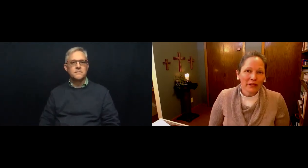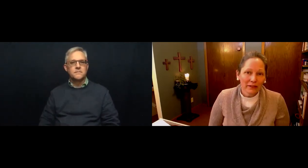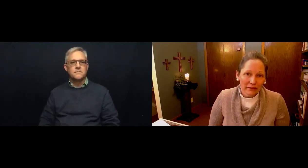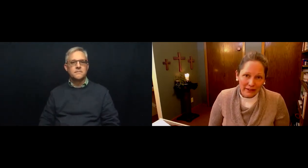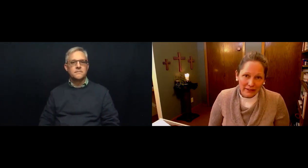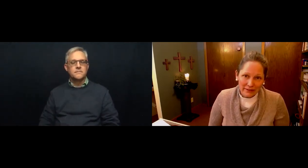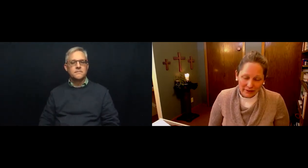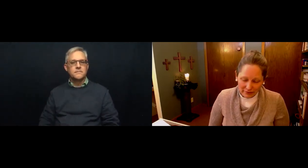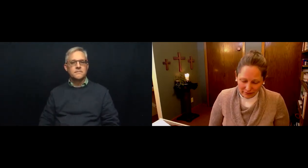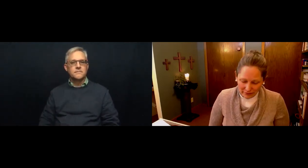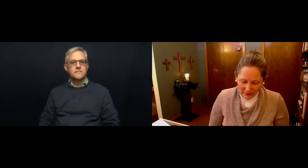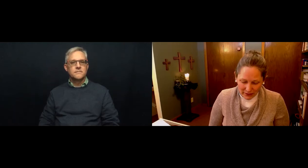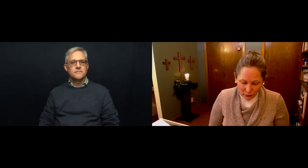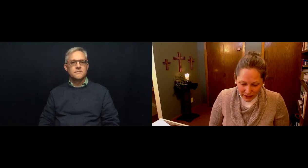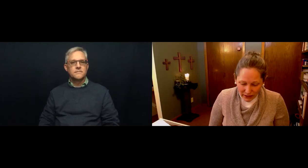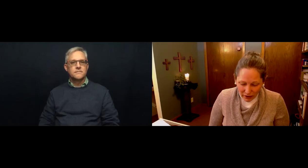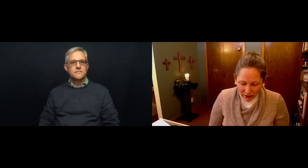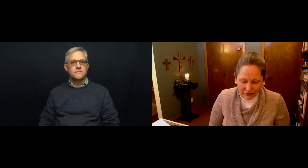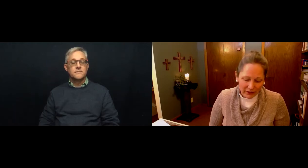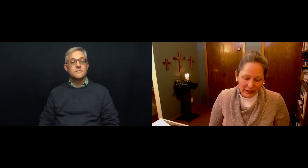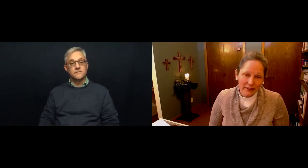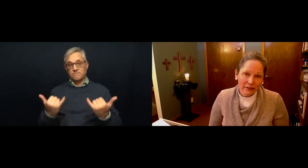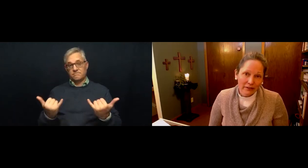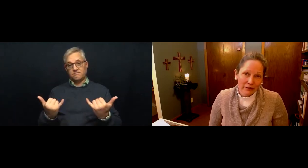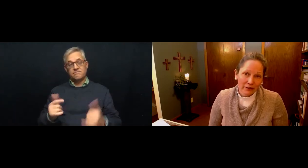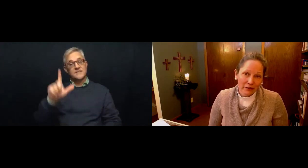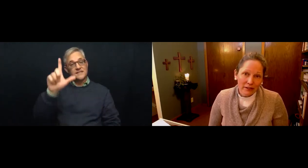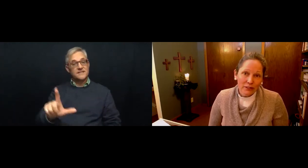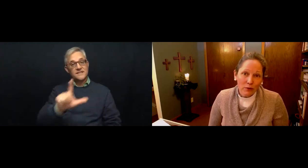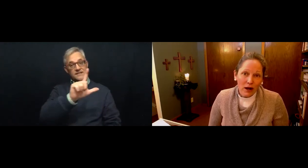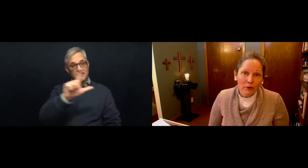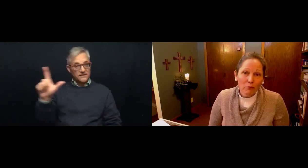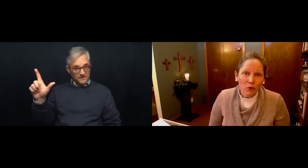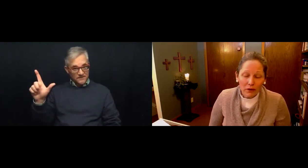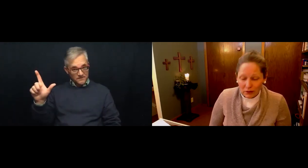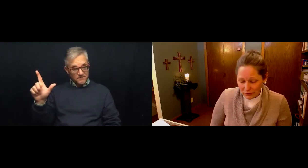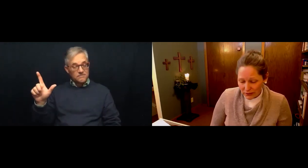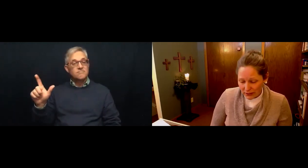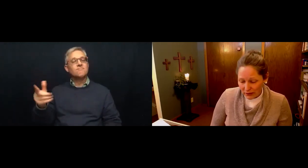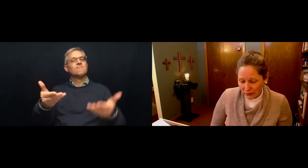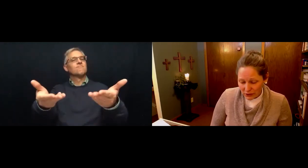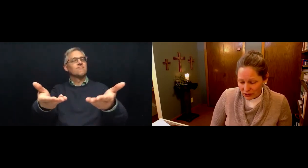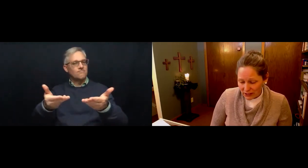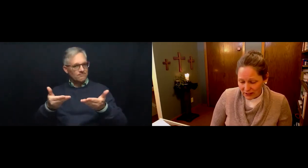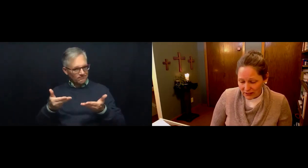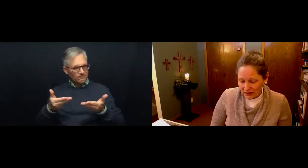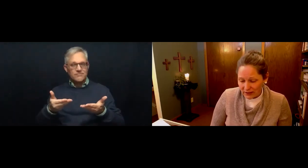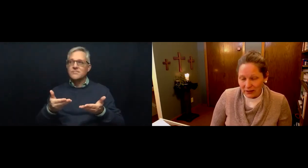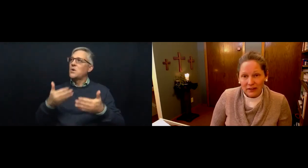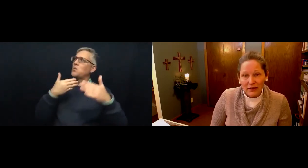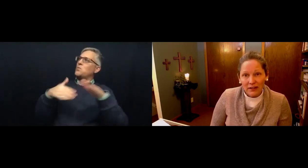So in Lent, we are invited to walk more closely with